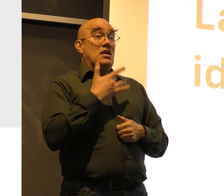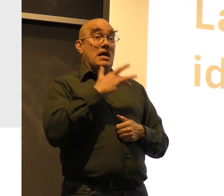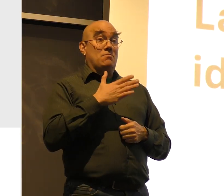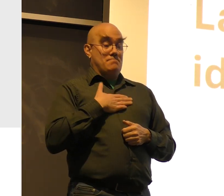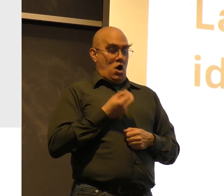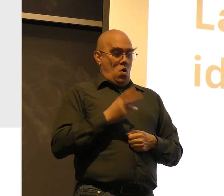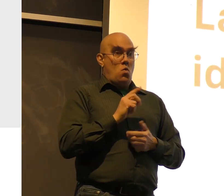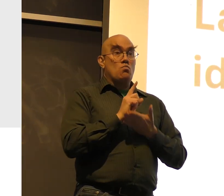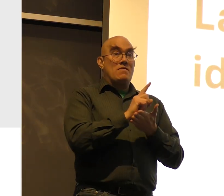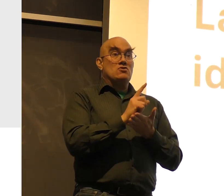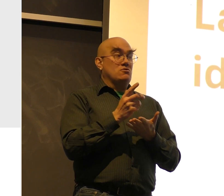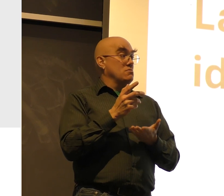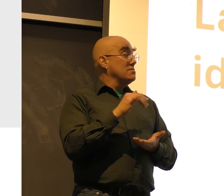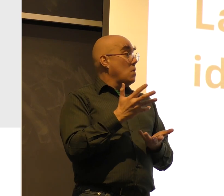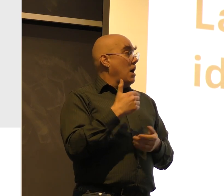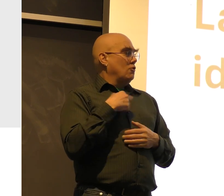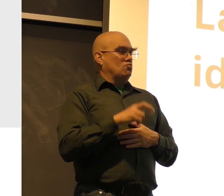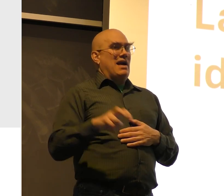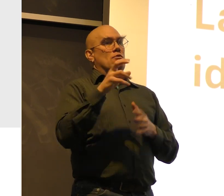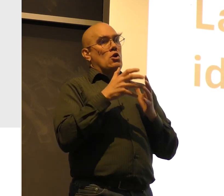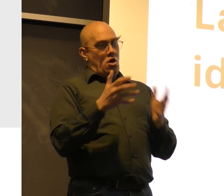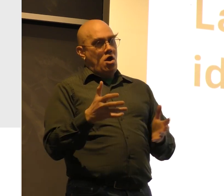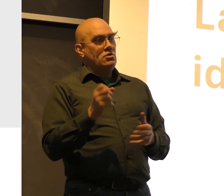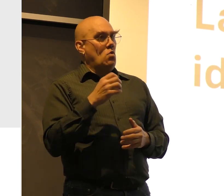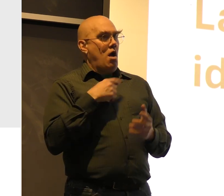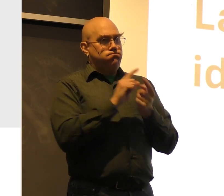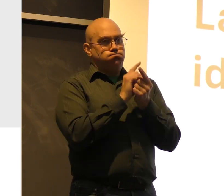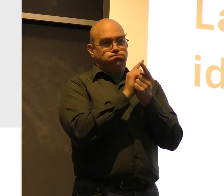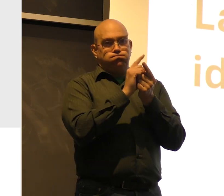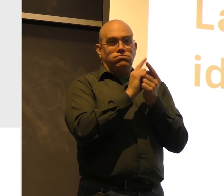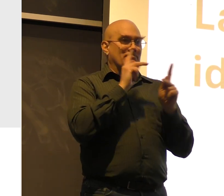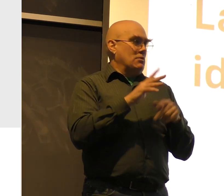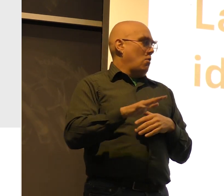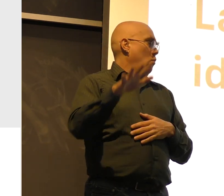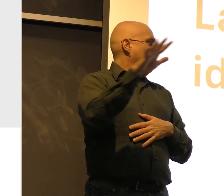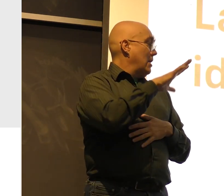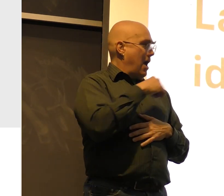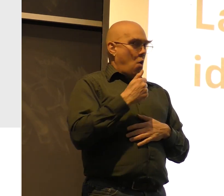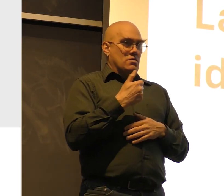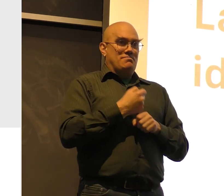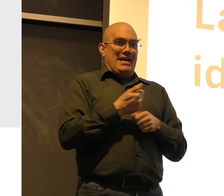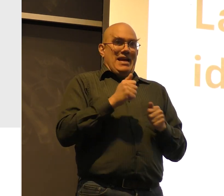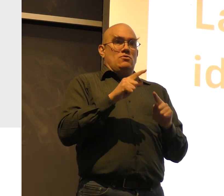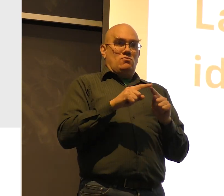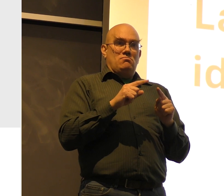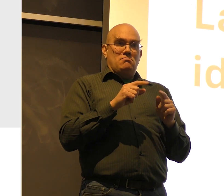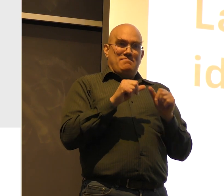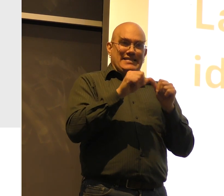And one thing I feel fortunate with my own privilege is that I travel quite a bit. And so I'm able to meet deaf people all over the country. And I always make the